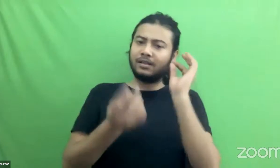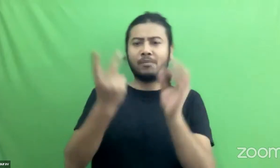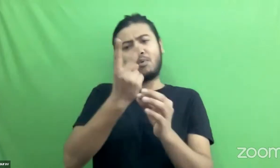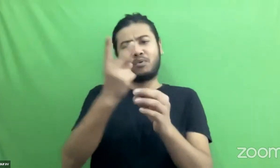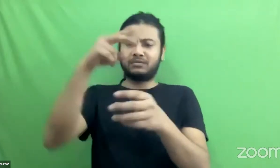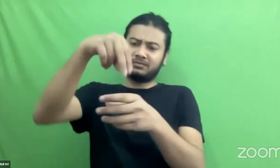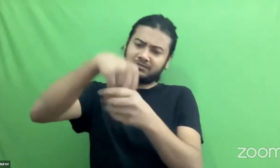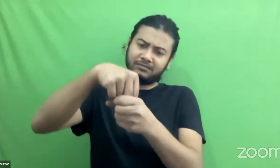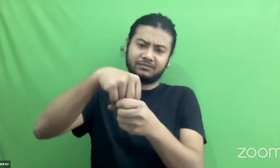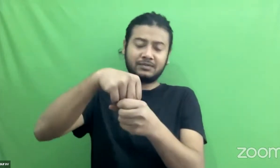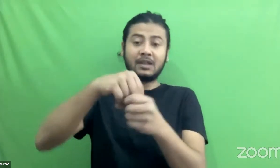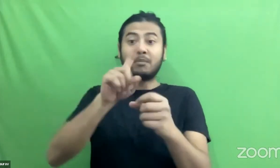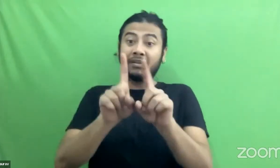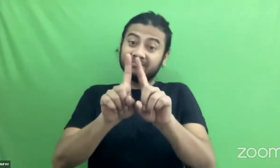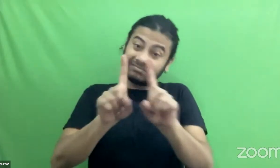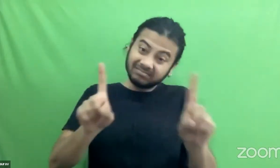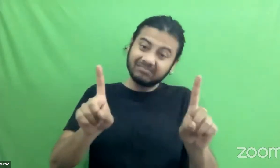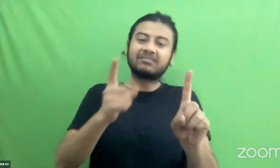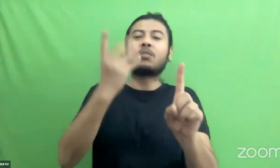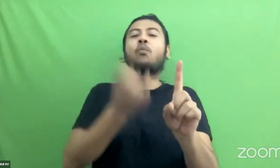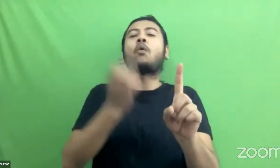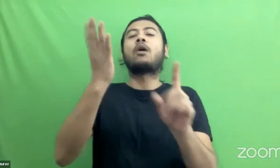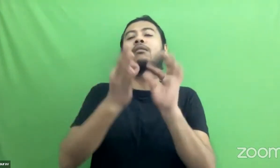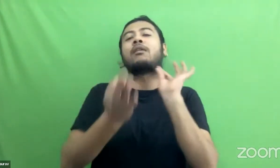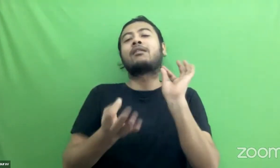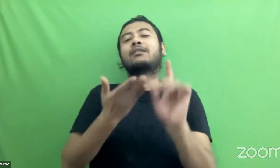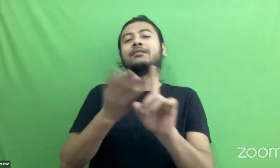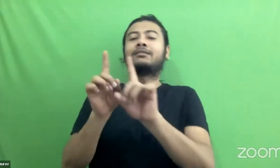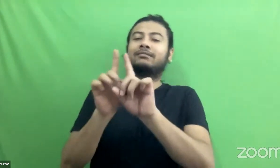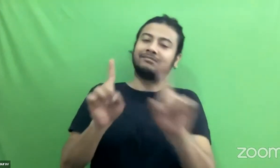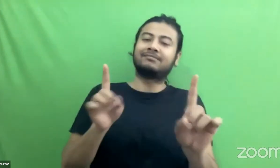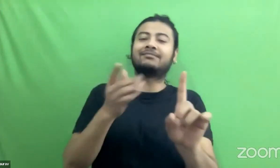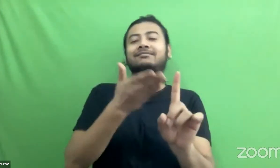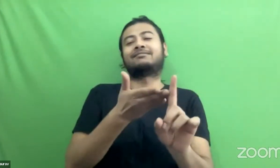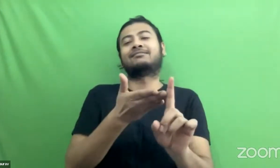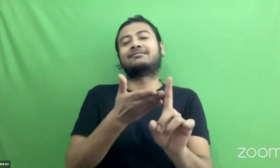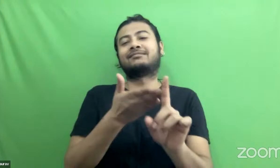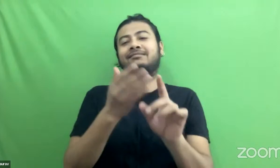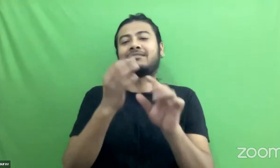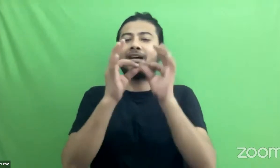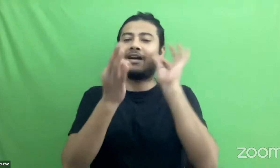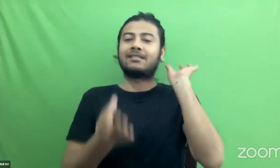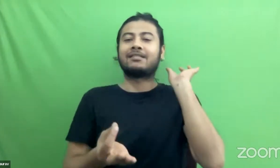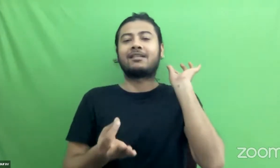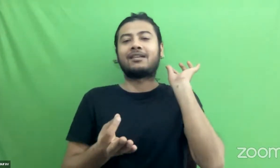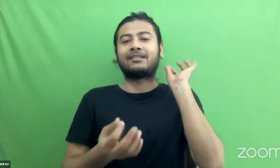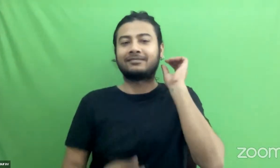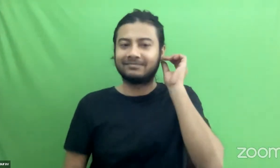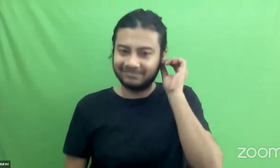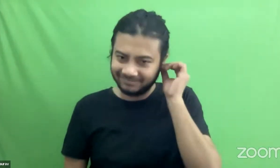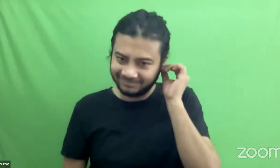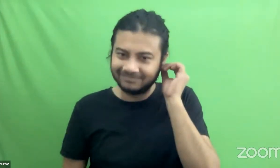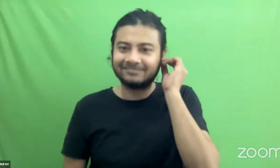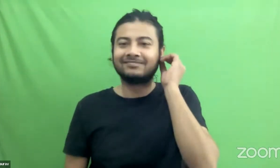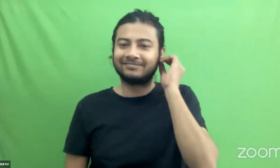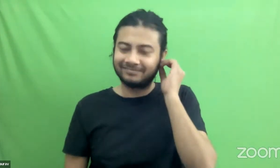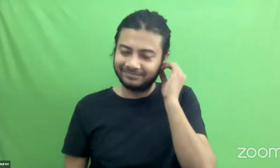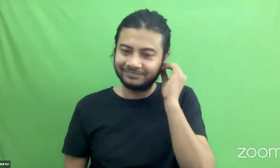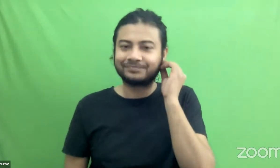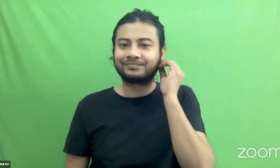are separate things. Right? So now let's move on to why we are chanting